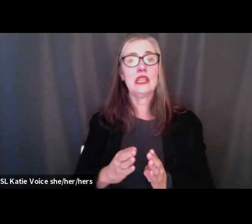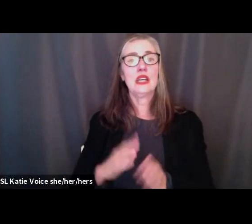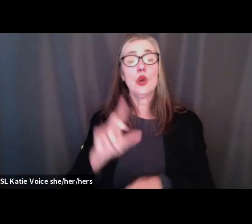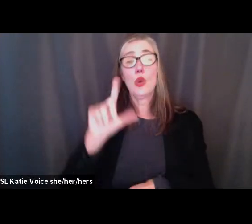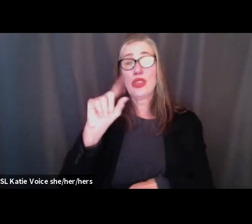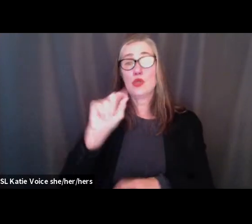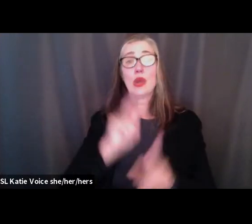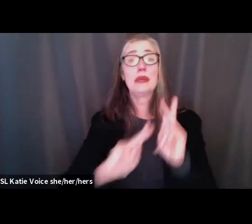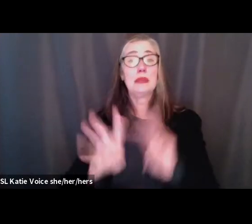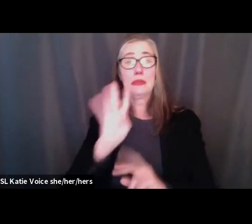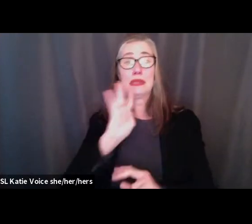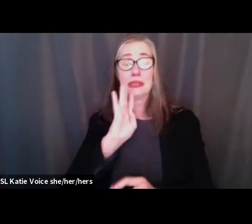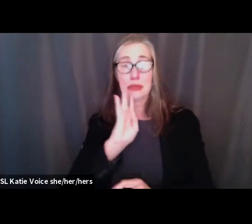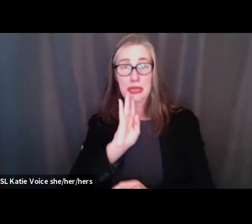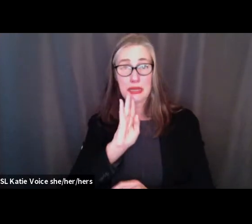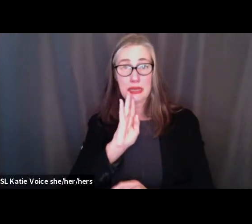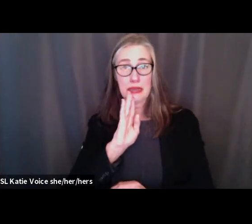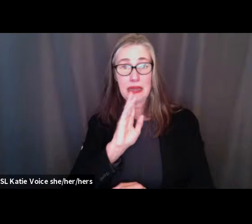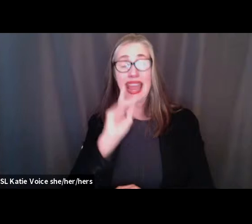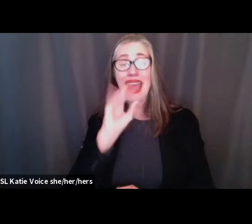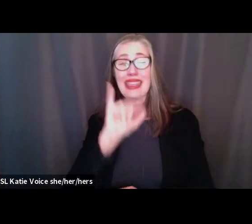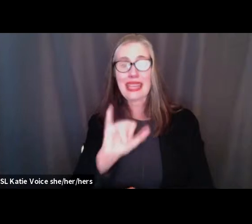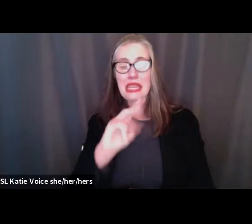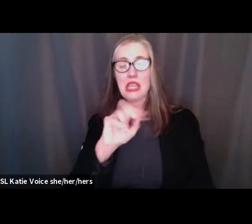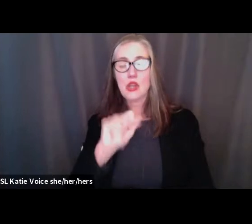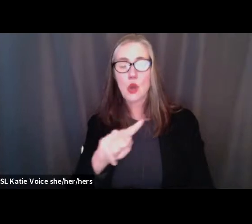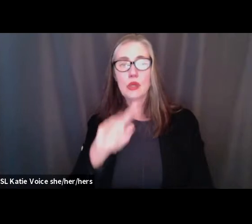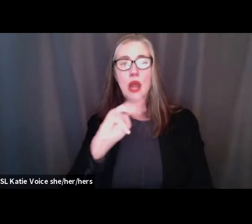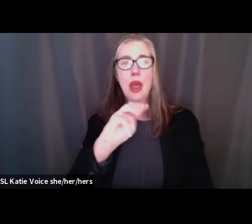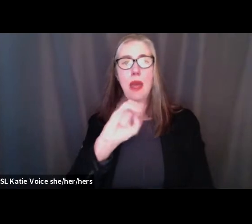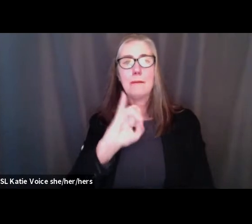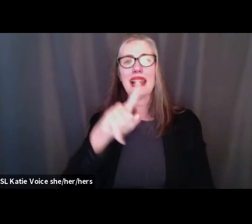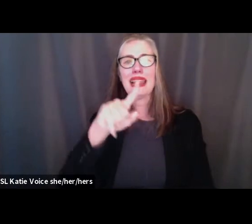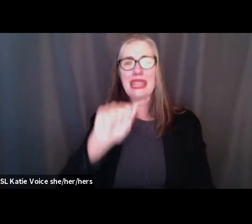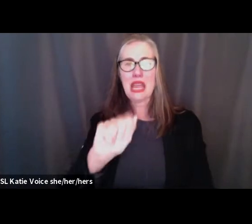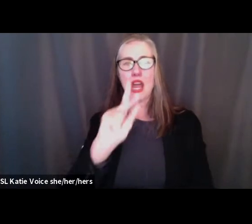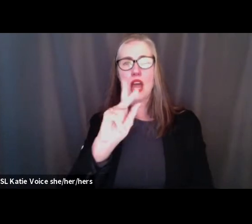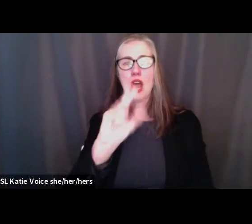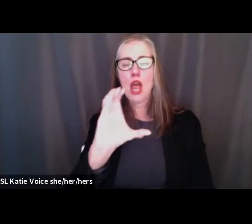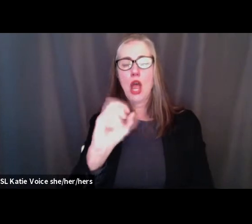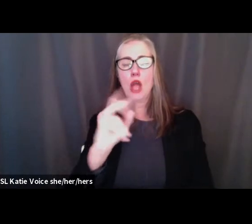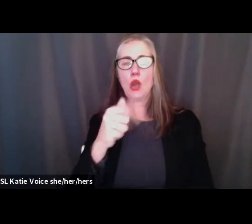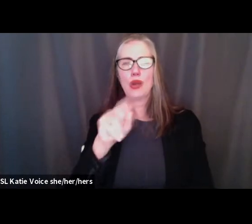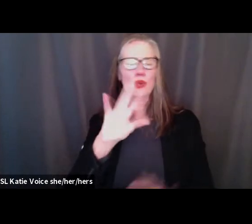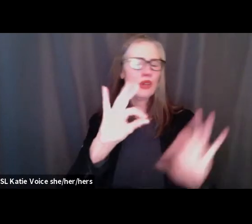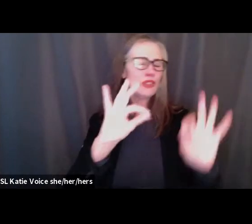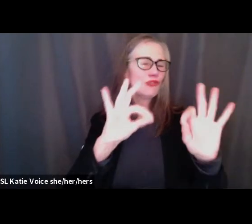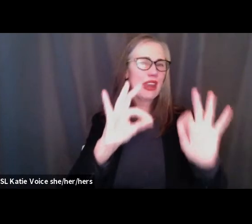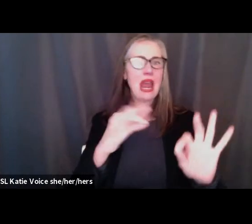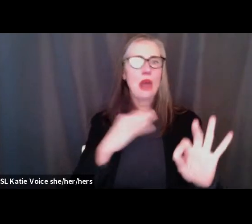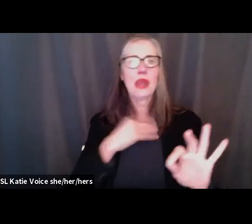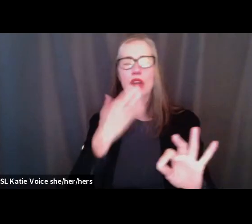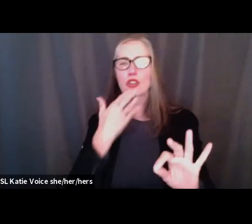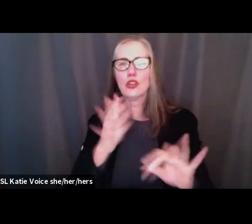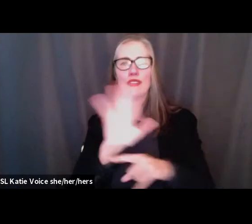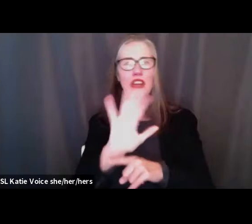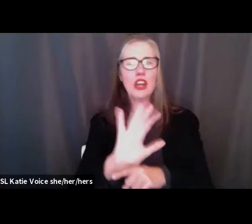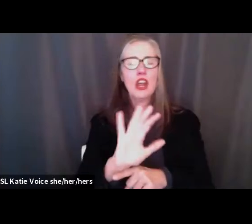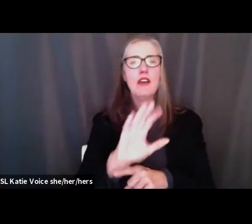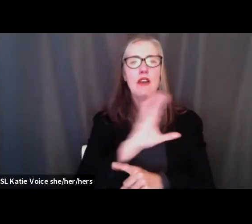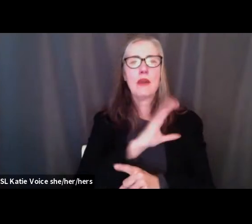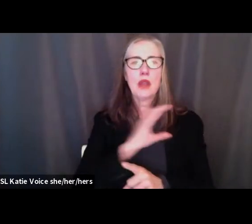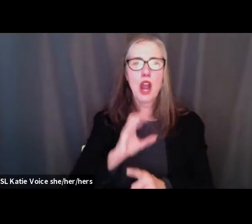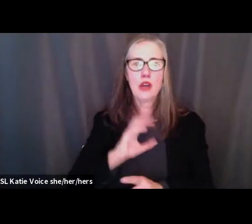candidates speaking. The keynote speaker, Malia Cohen, was great, and we had excellent videos from Congressman Waters, Senator Padilla,